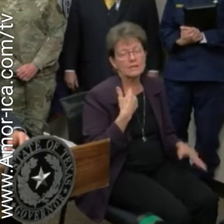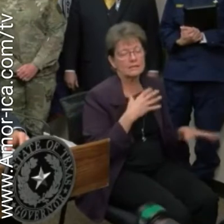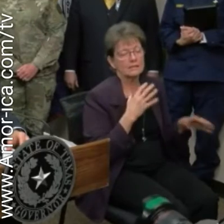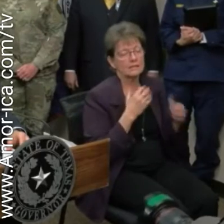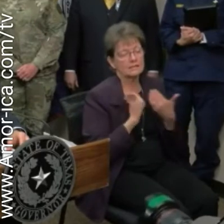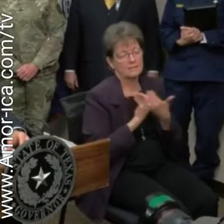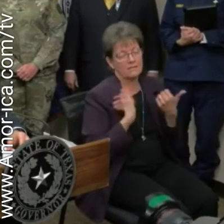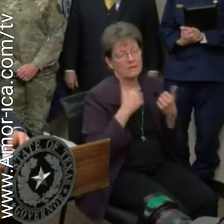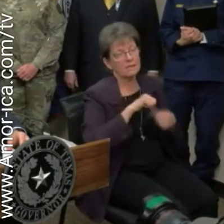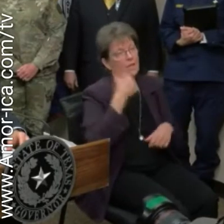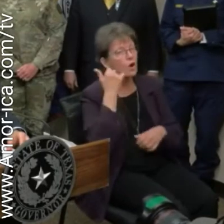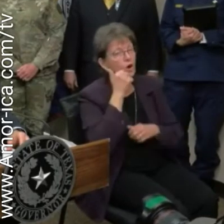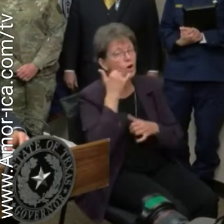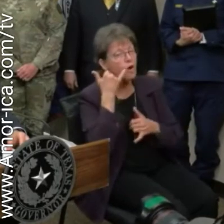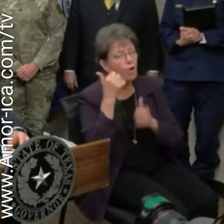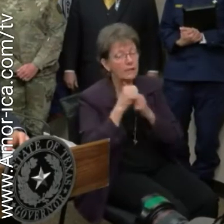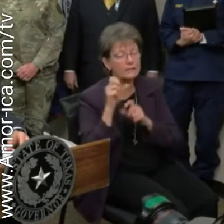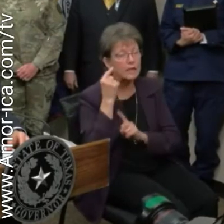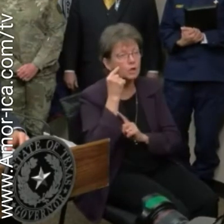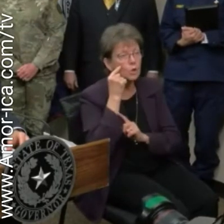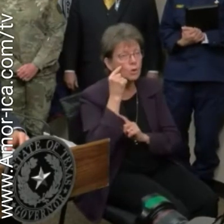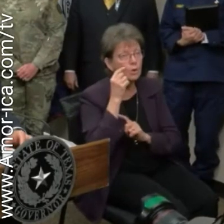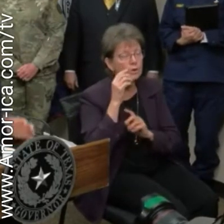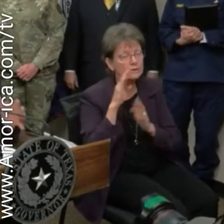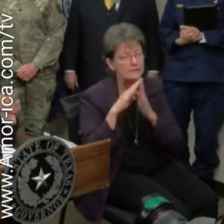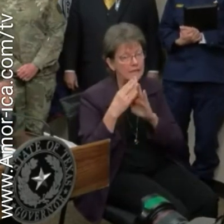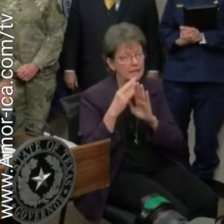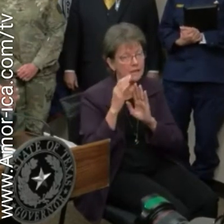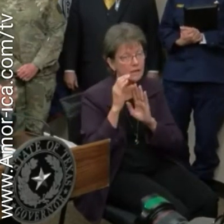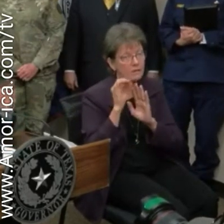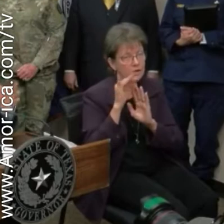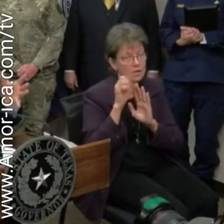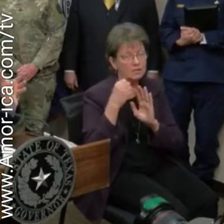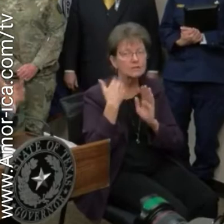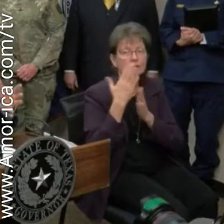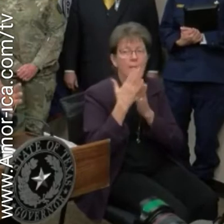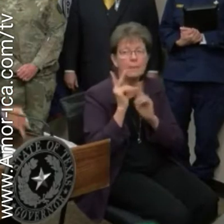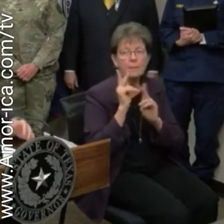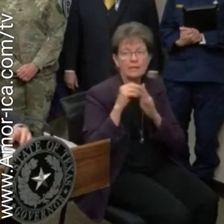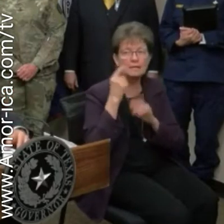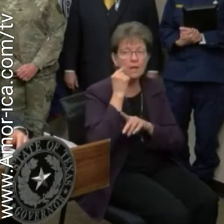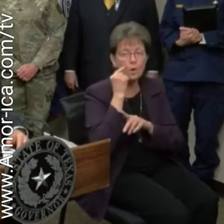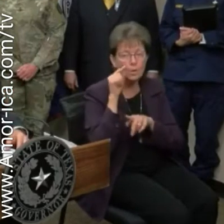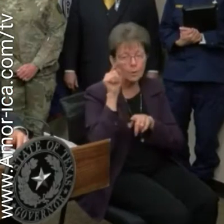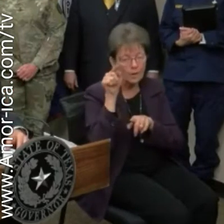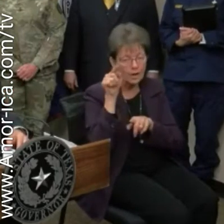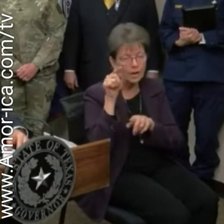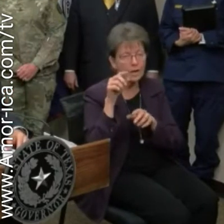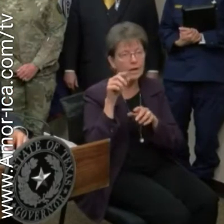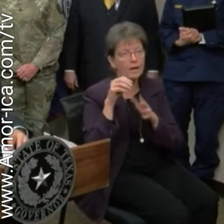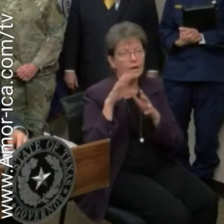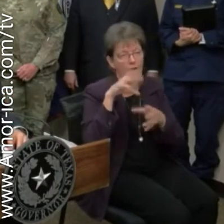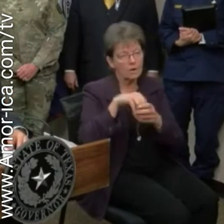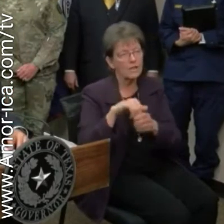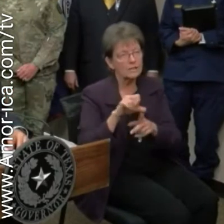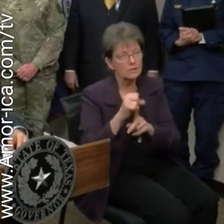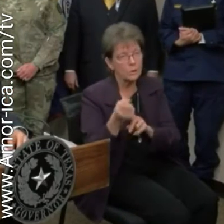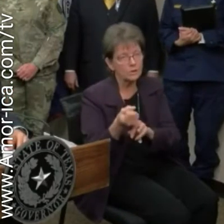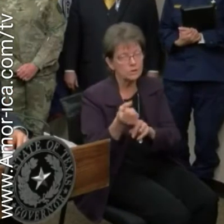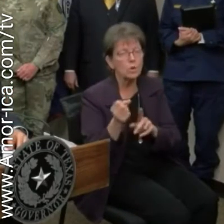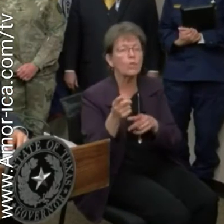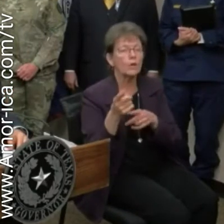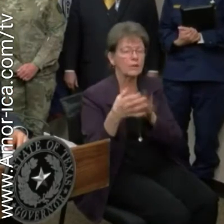a daily call with San Antonio city officials. As you know, there are some people in San Antonio involving this situation.